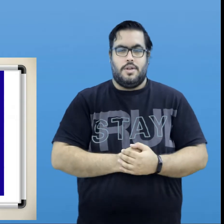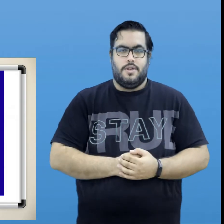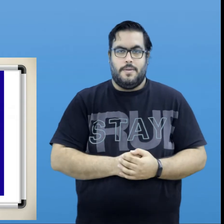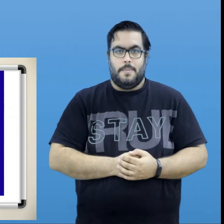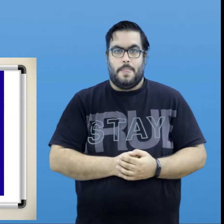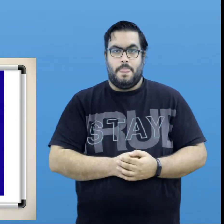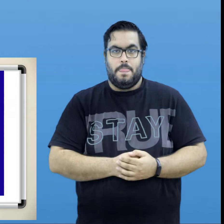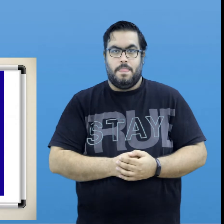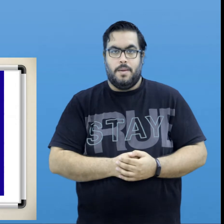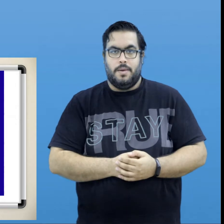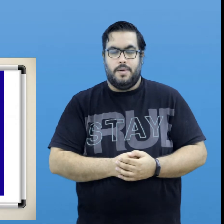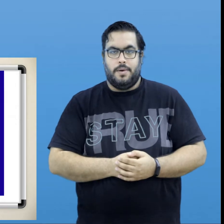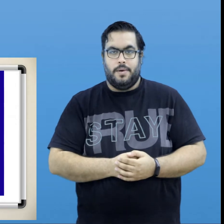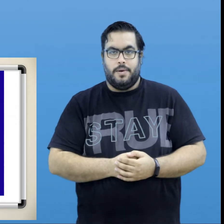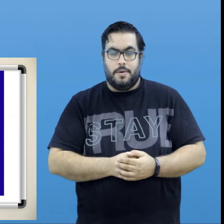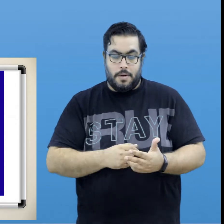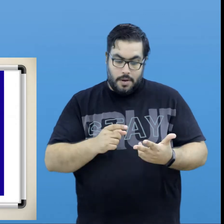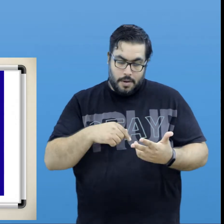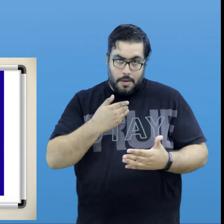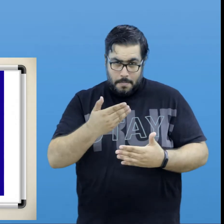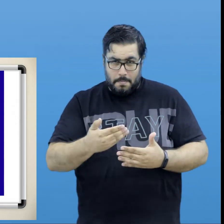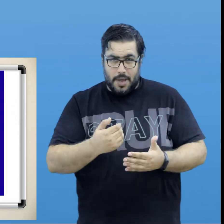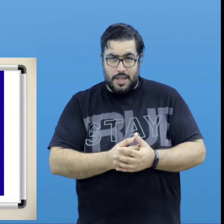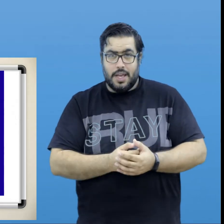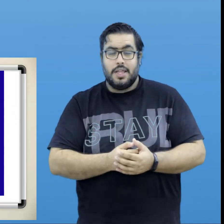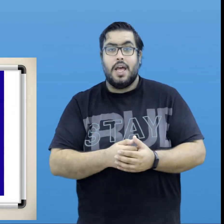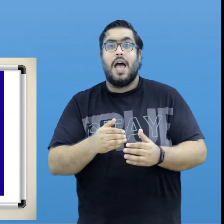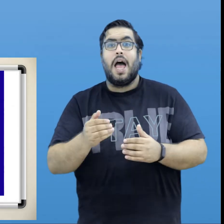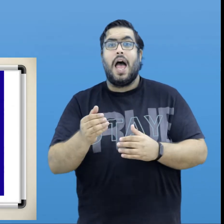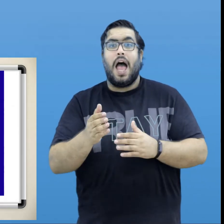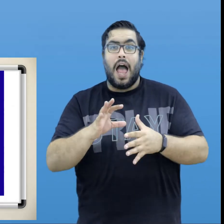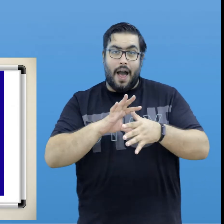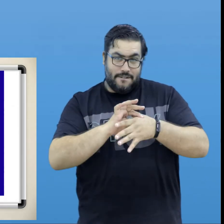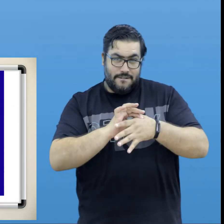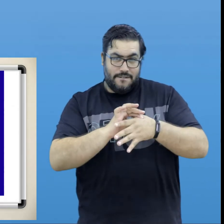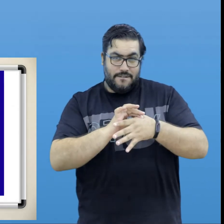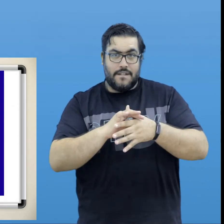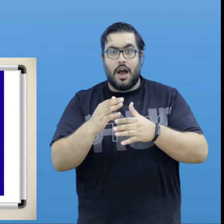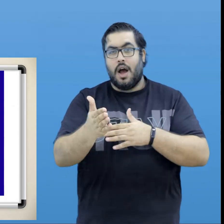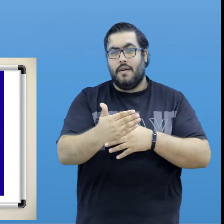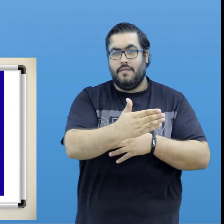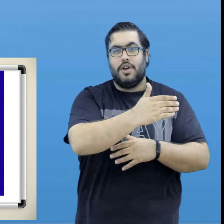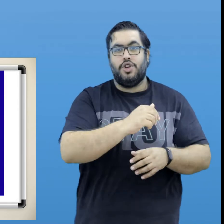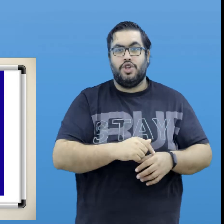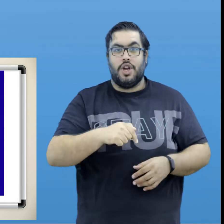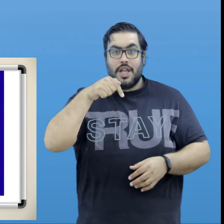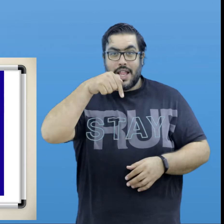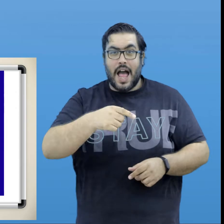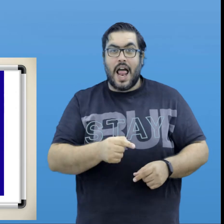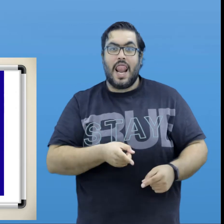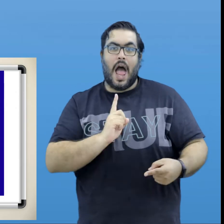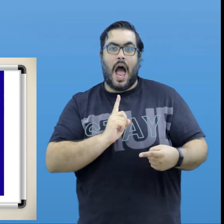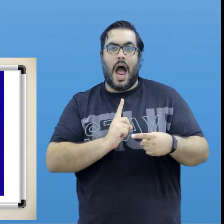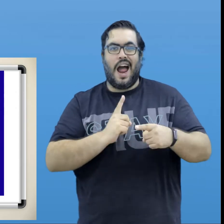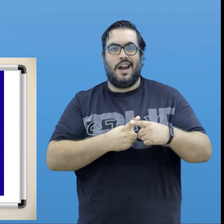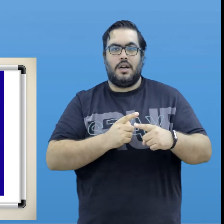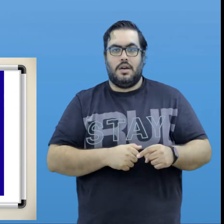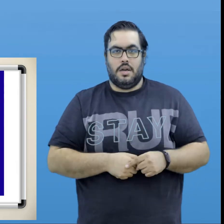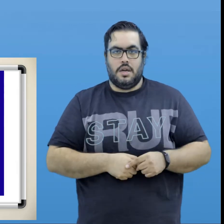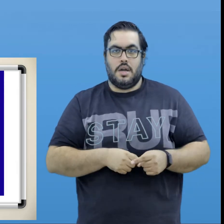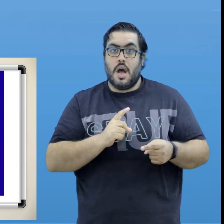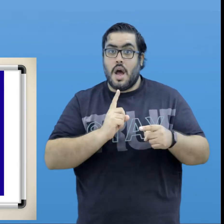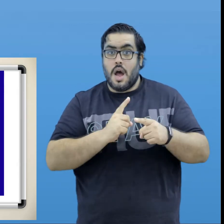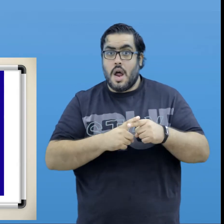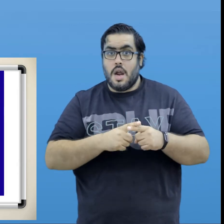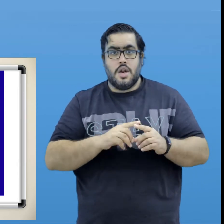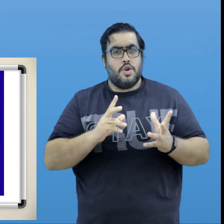next element in our food pyramid comes from meat and fish. It's iron. Iron is a noun, and it means a